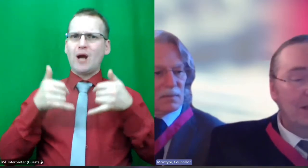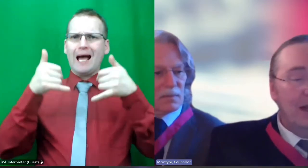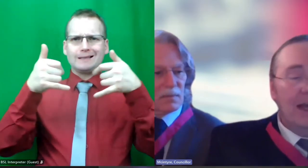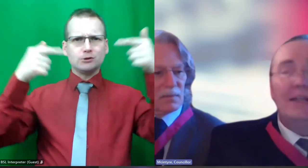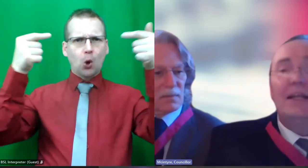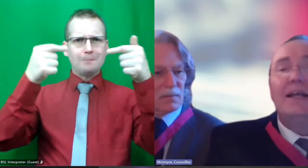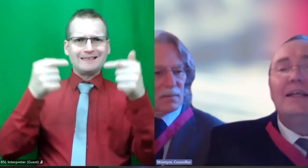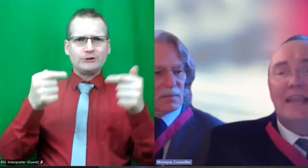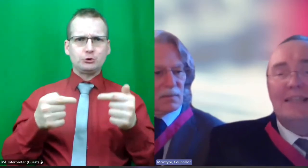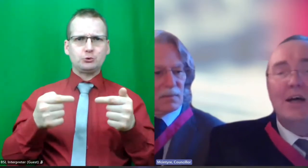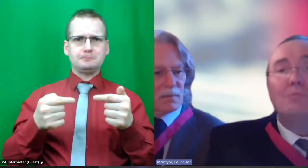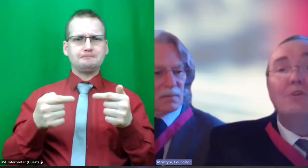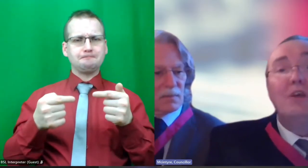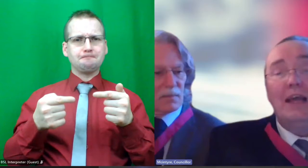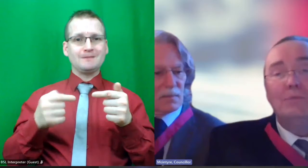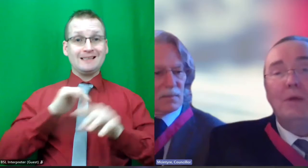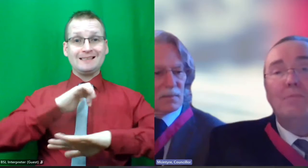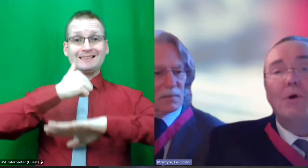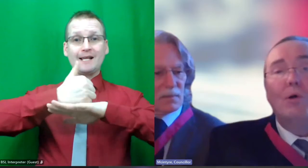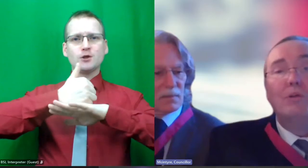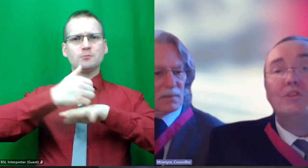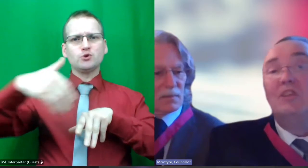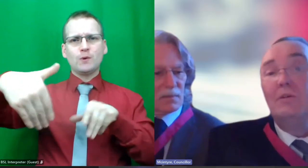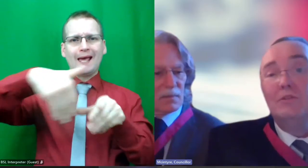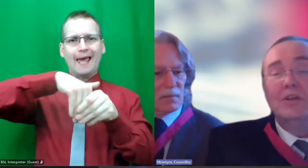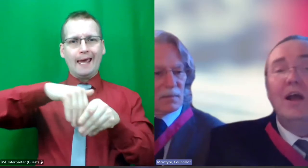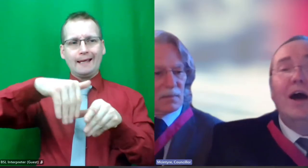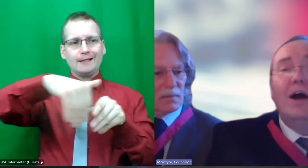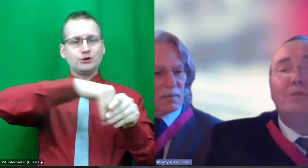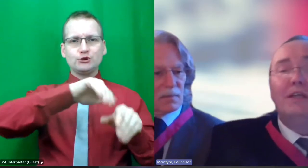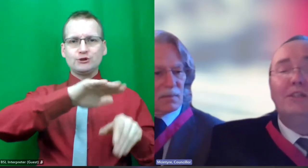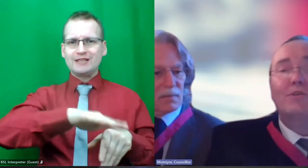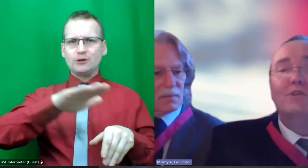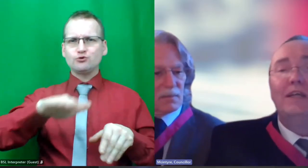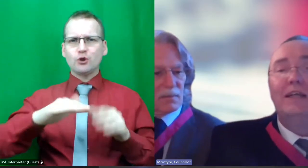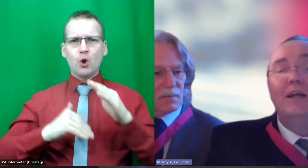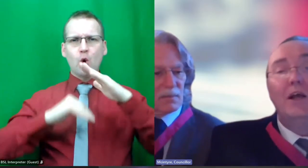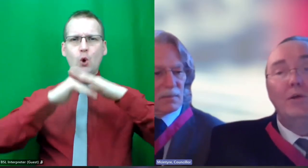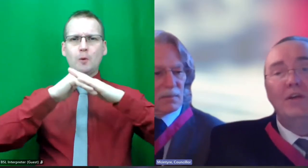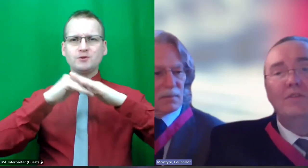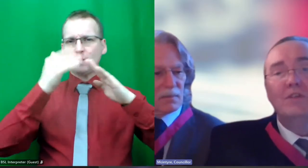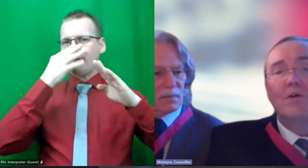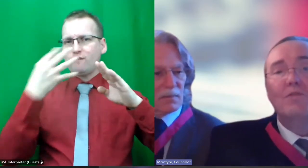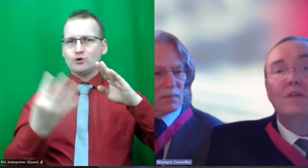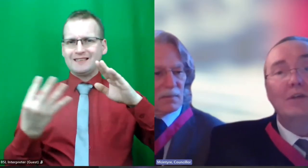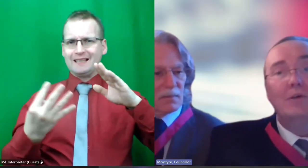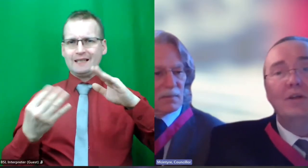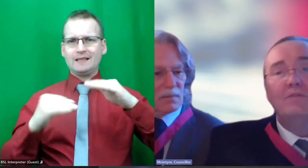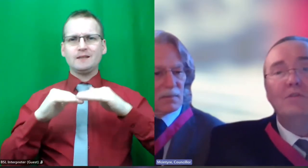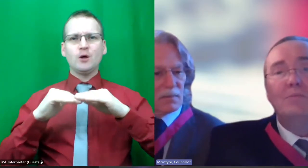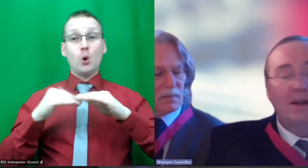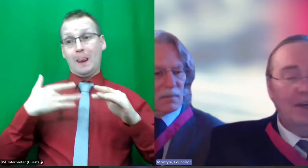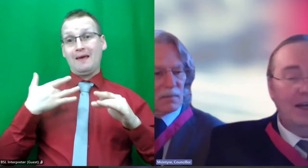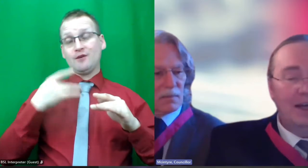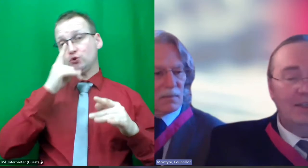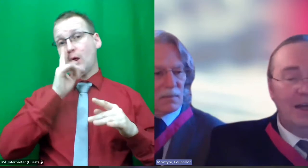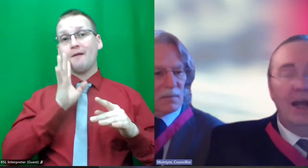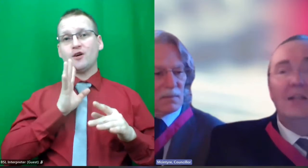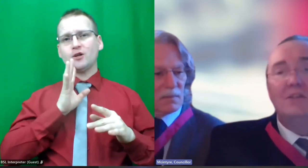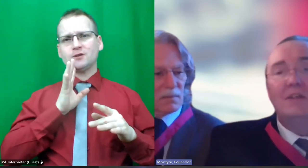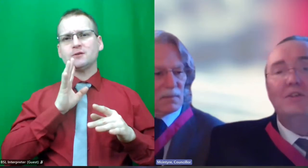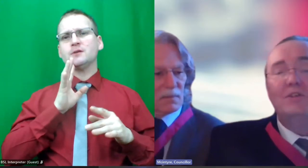is set up to engage people, children up to the age of 14, who live in Salford and who live in deprived